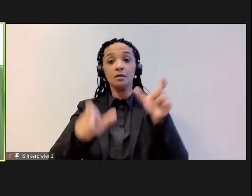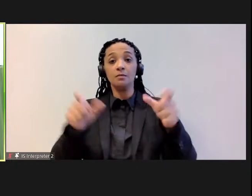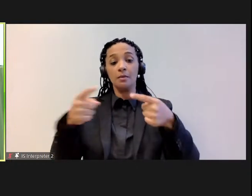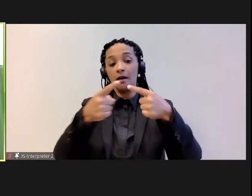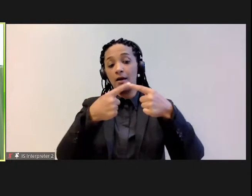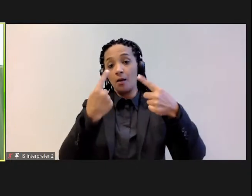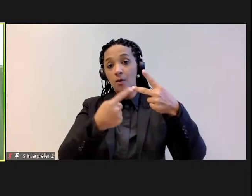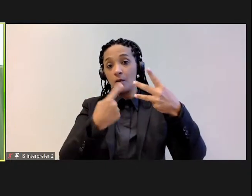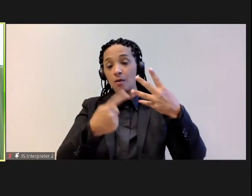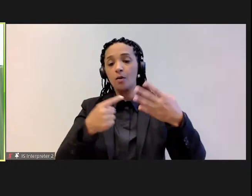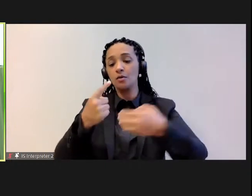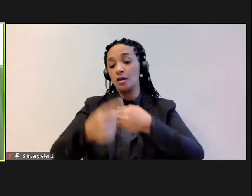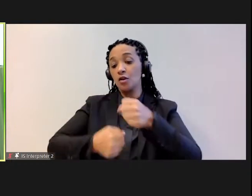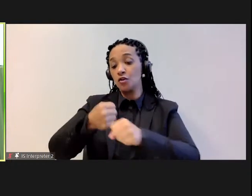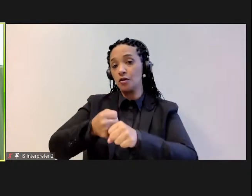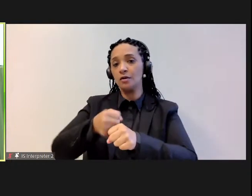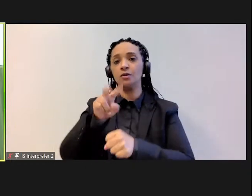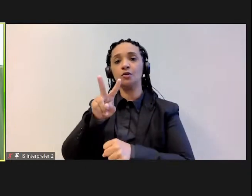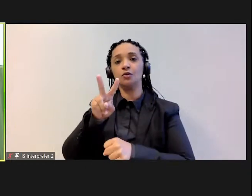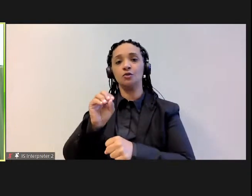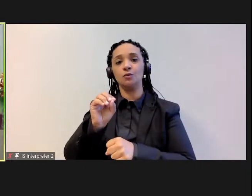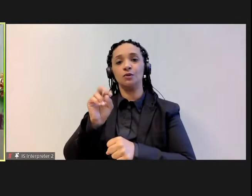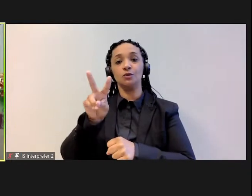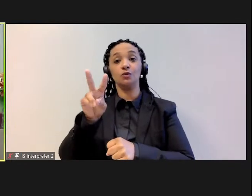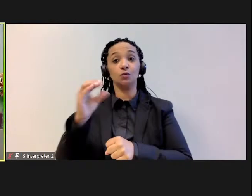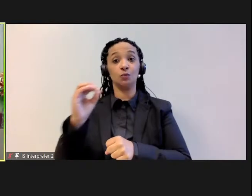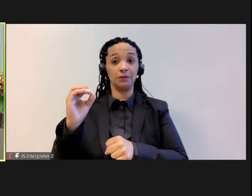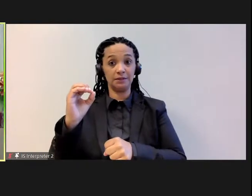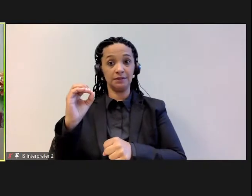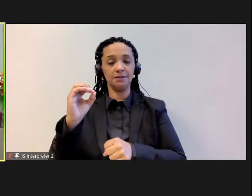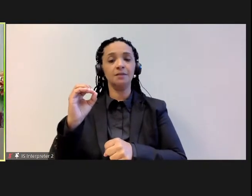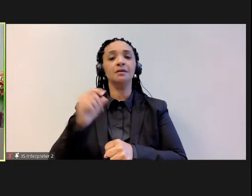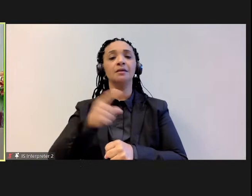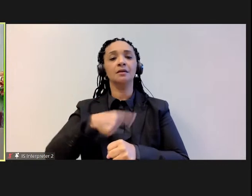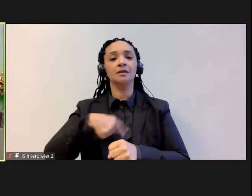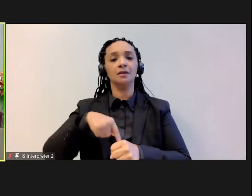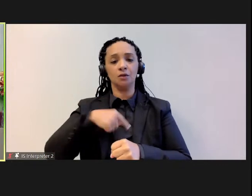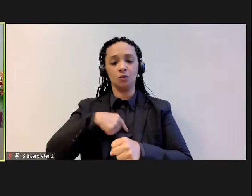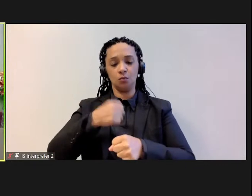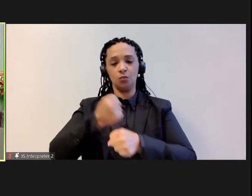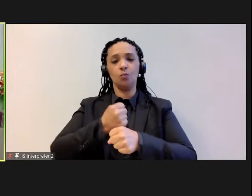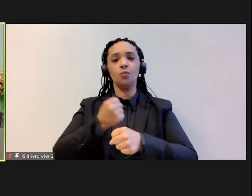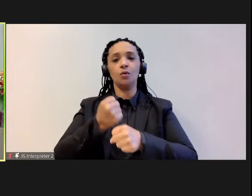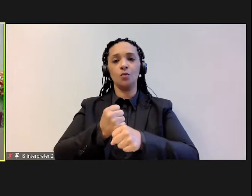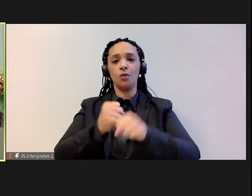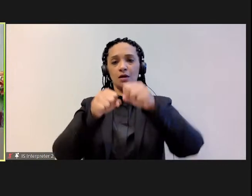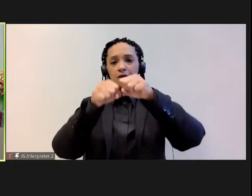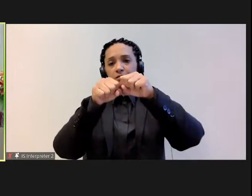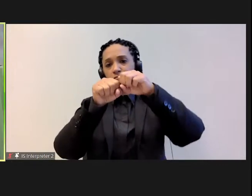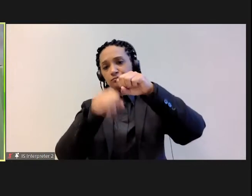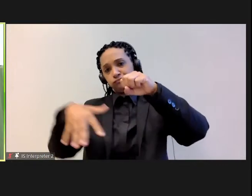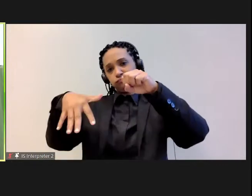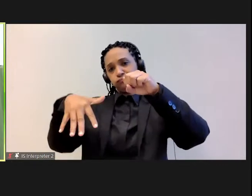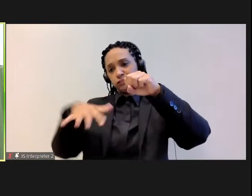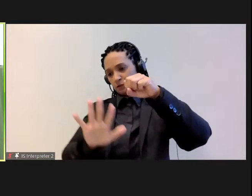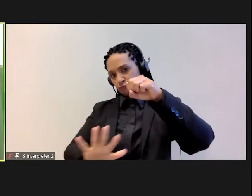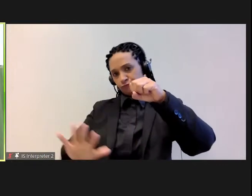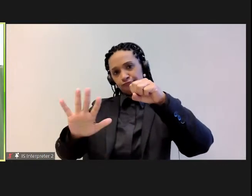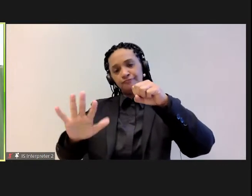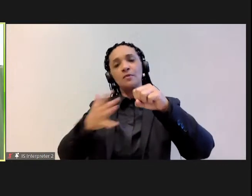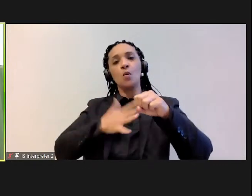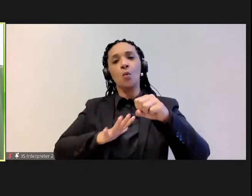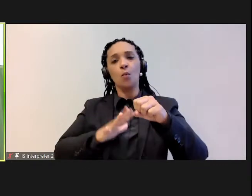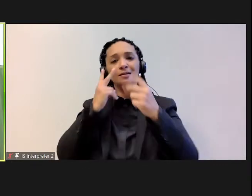2020. We are working in the sub-region to use digital tools to